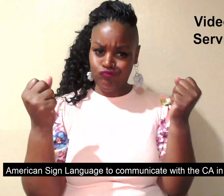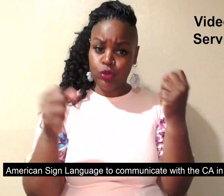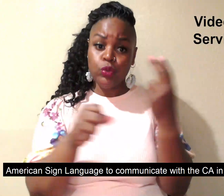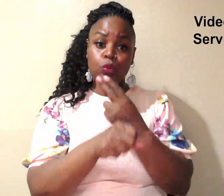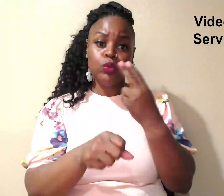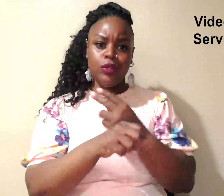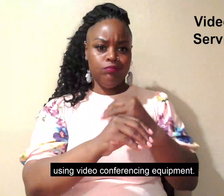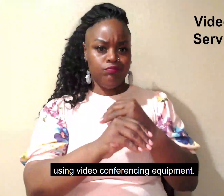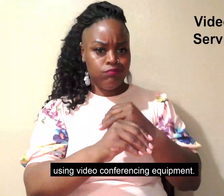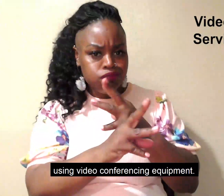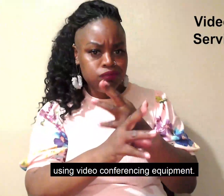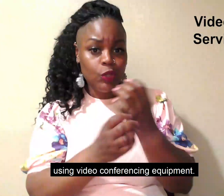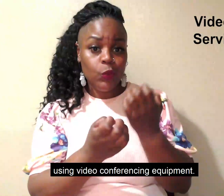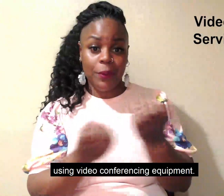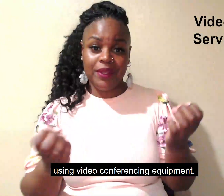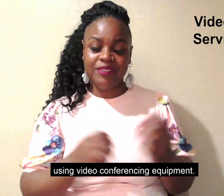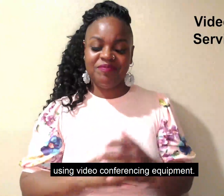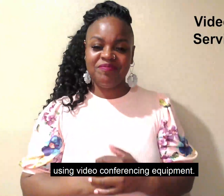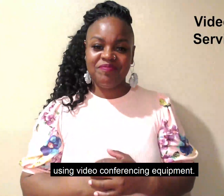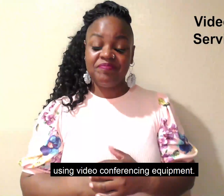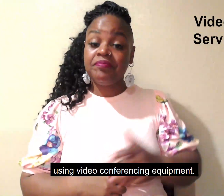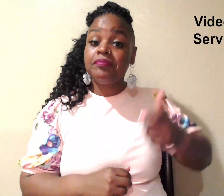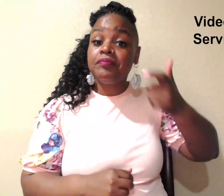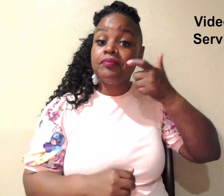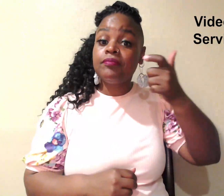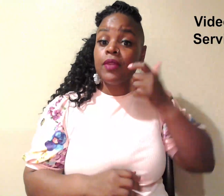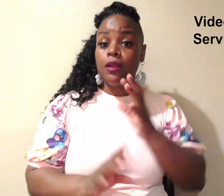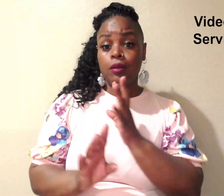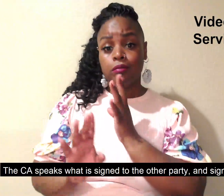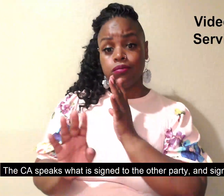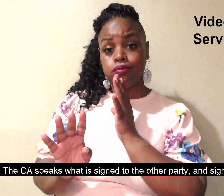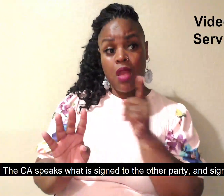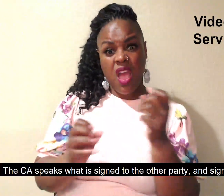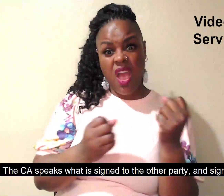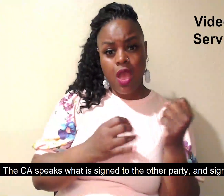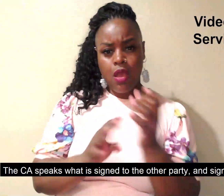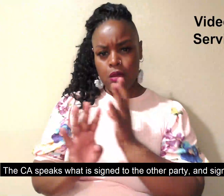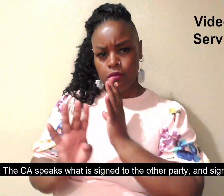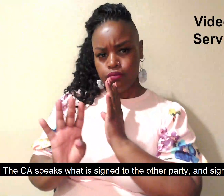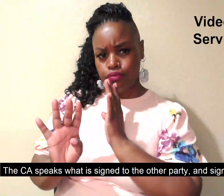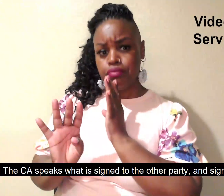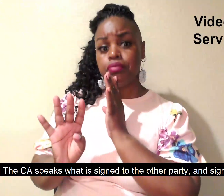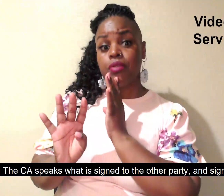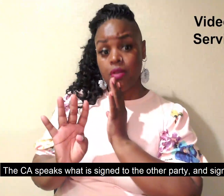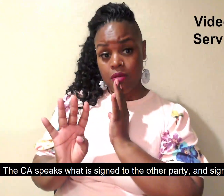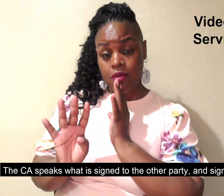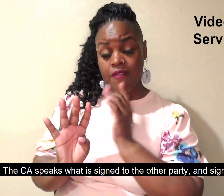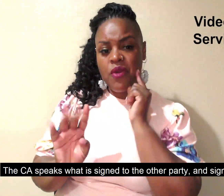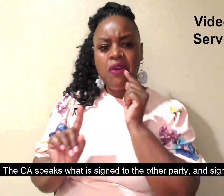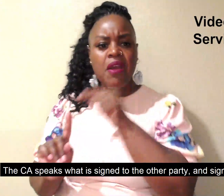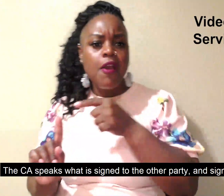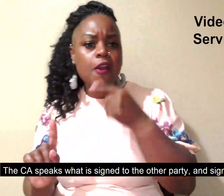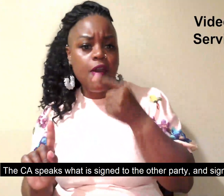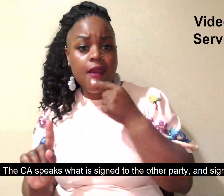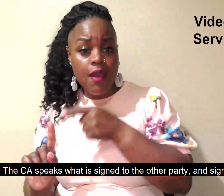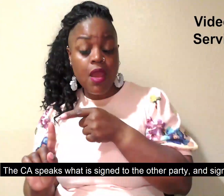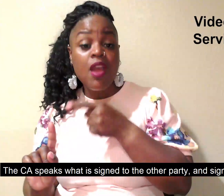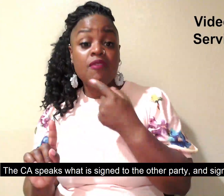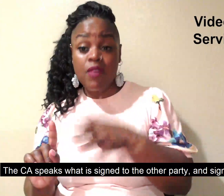ASL using video conferencing equipment. The CA speaks what is signed to the other party and signs